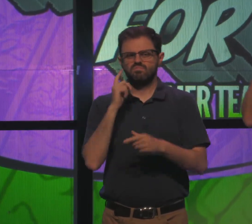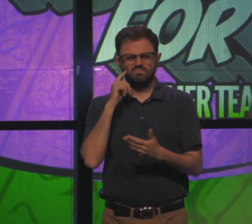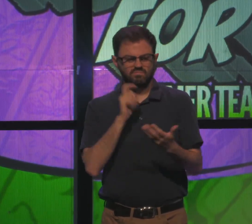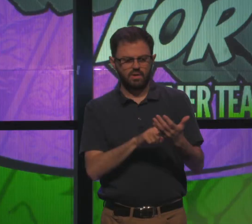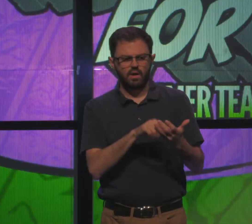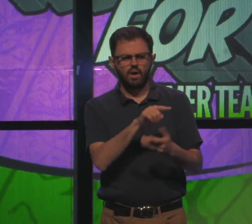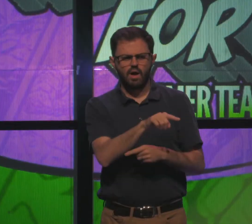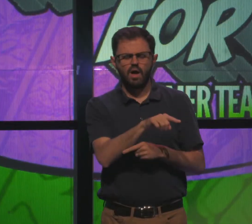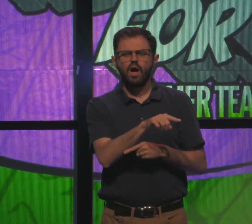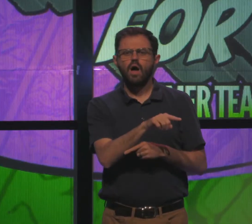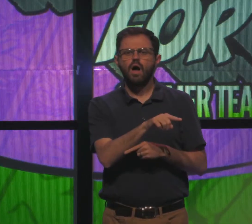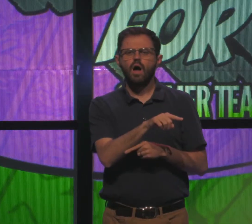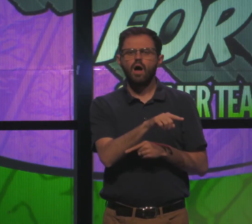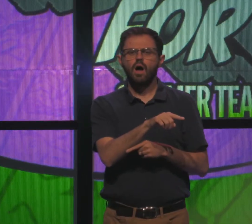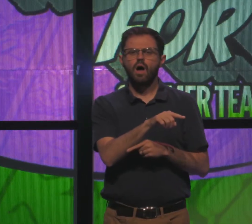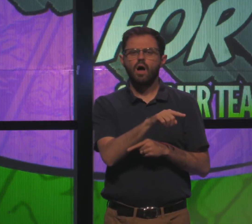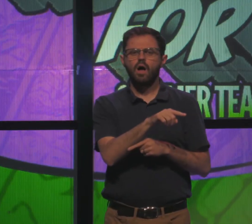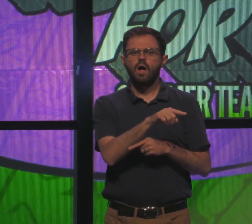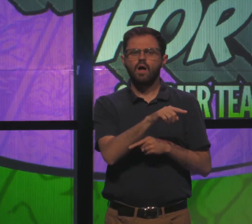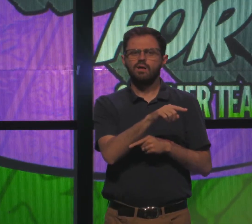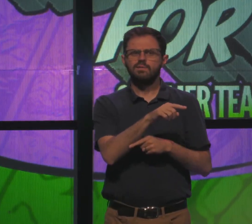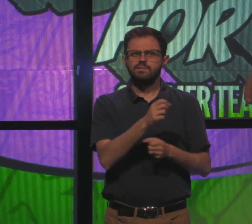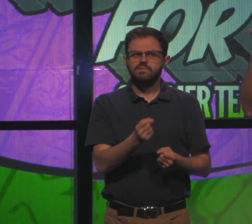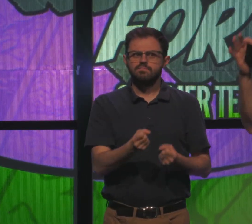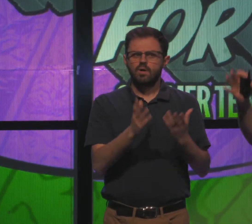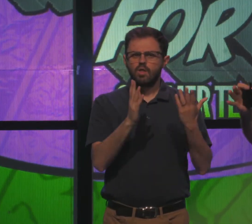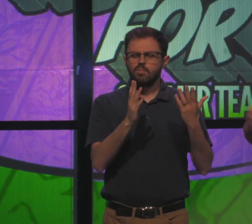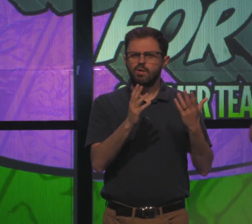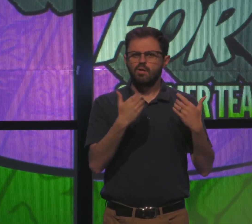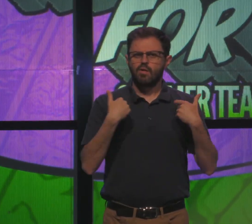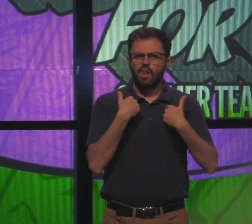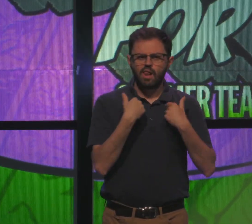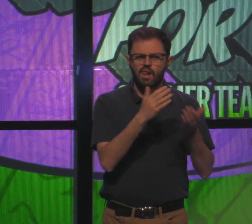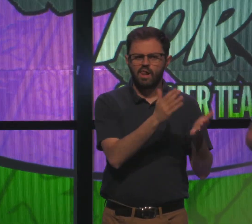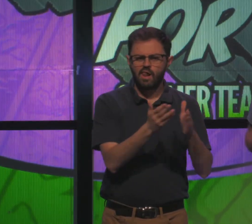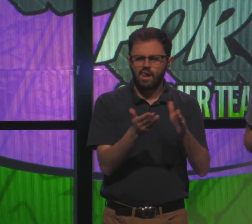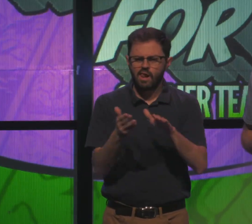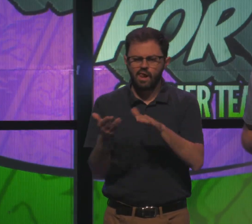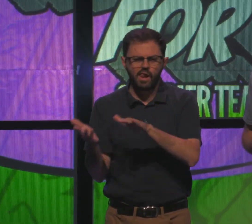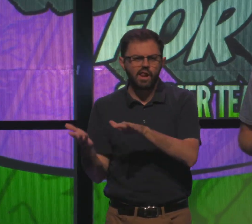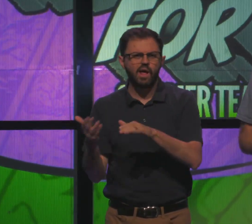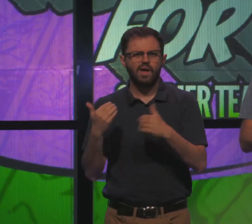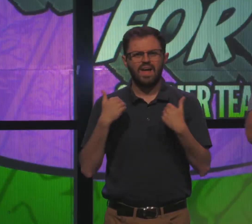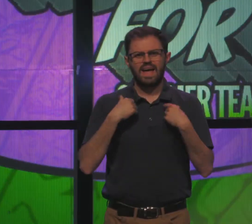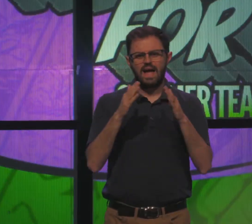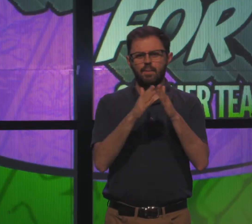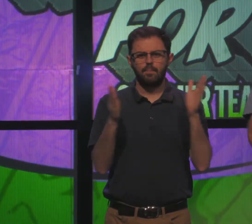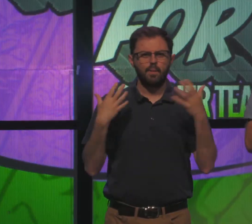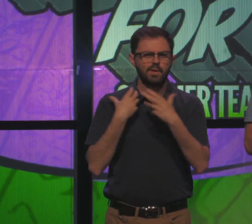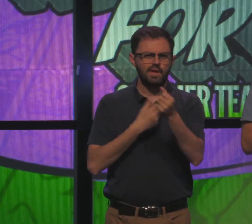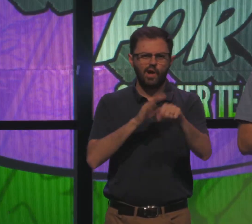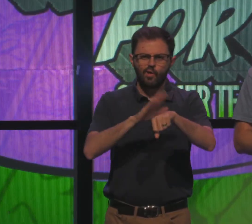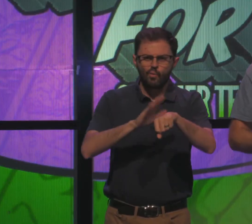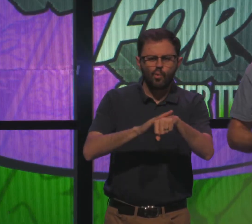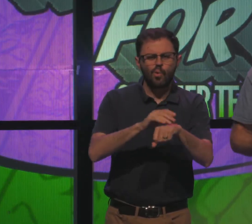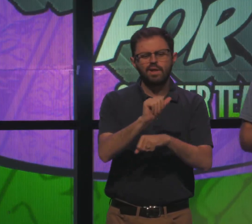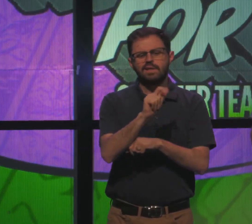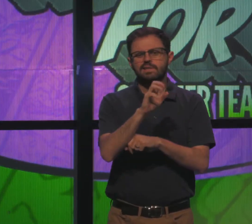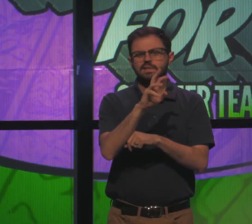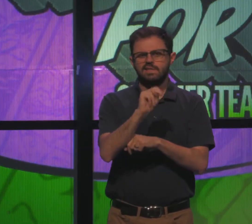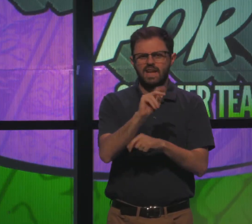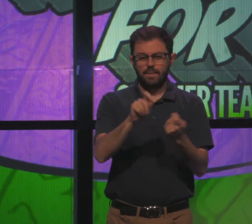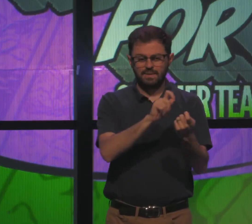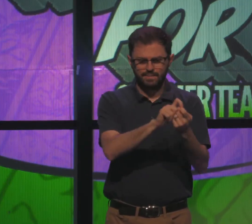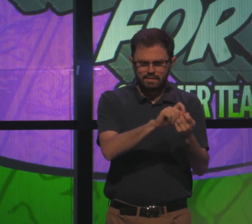we're having a massive die-off. There were all kinds of public health warnings. Salmon were dying in the area. And so in 2023 and